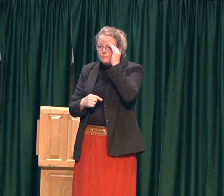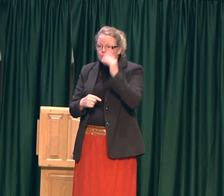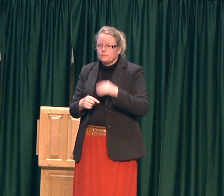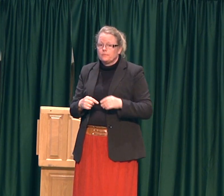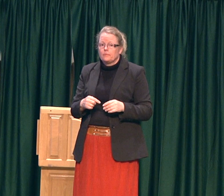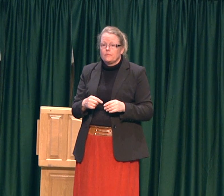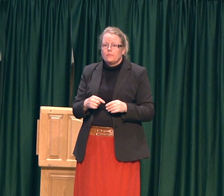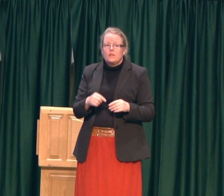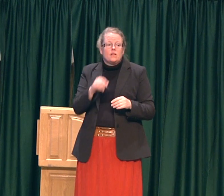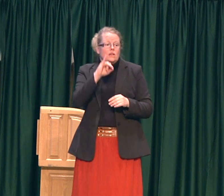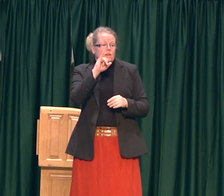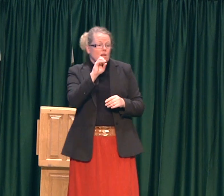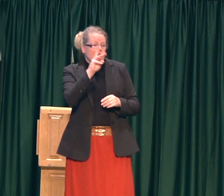Quality, for example.